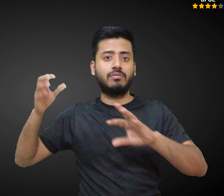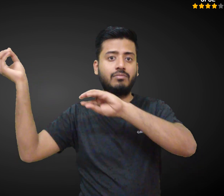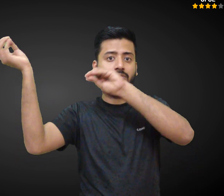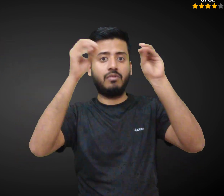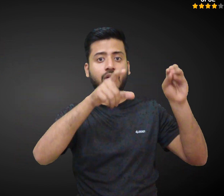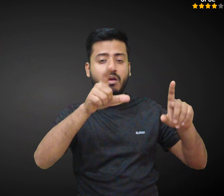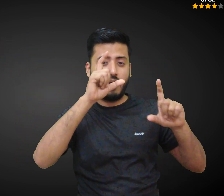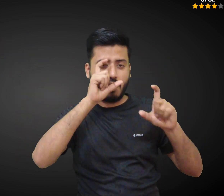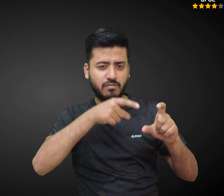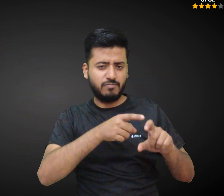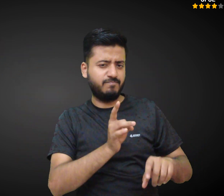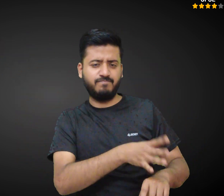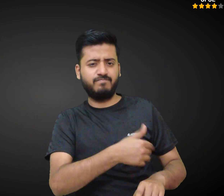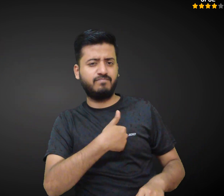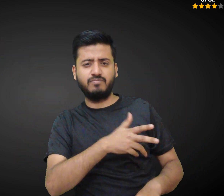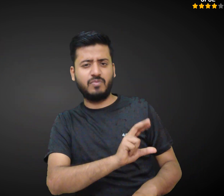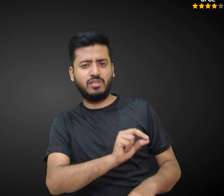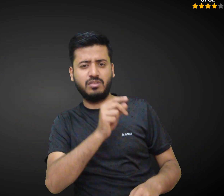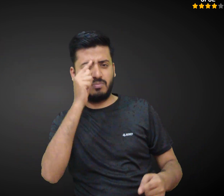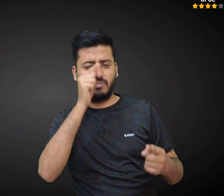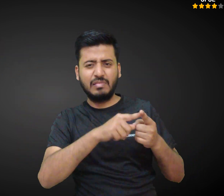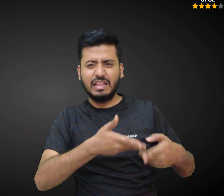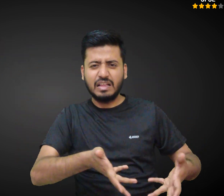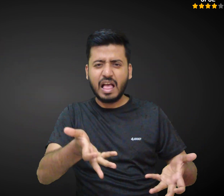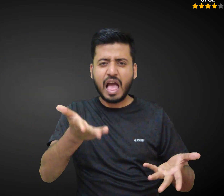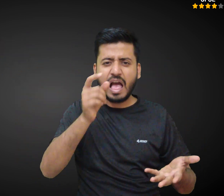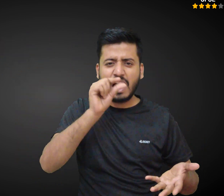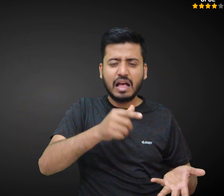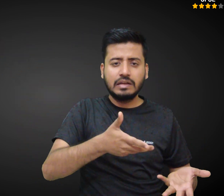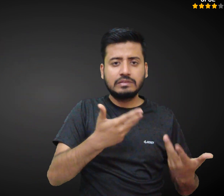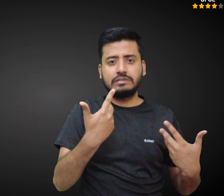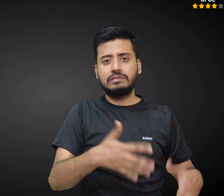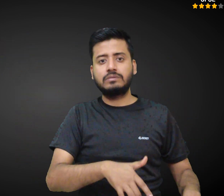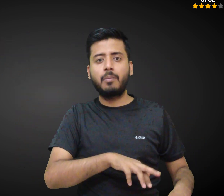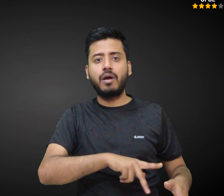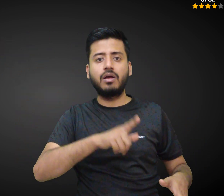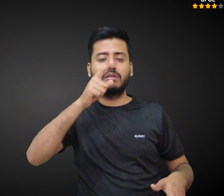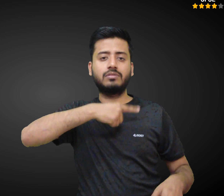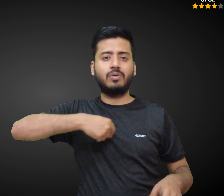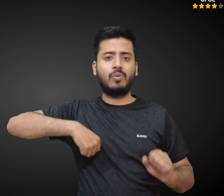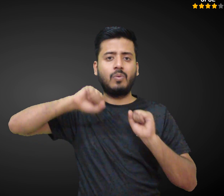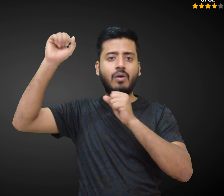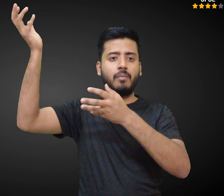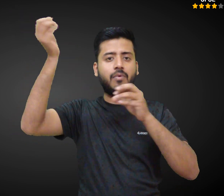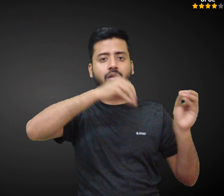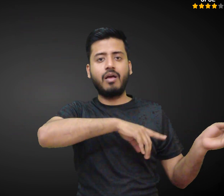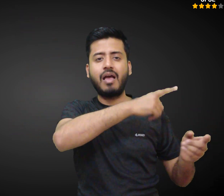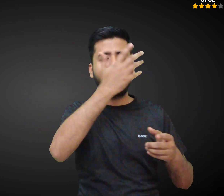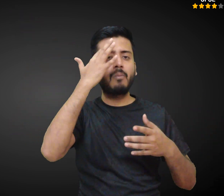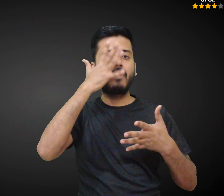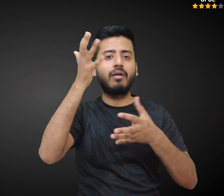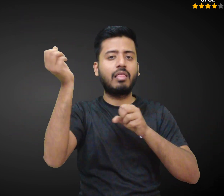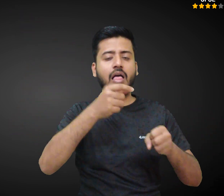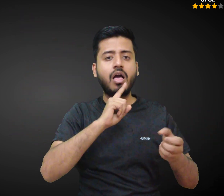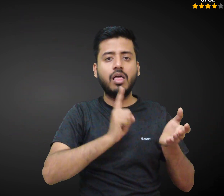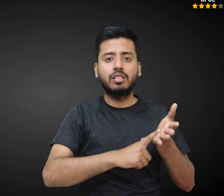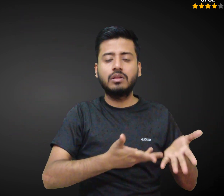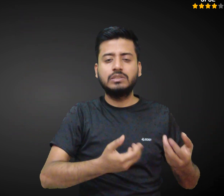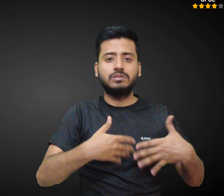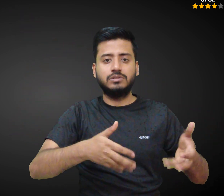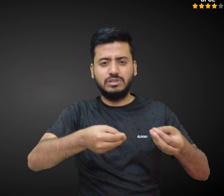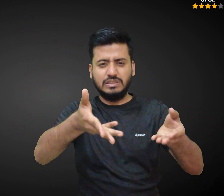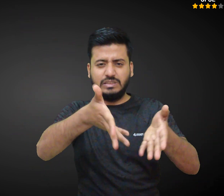common practice is for Chinese garlic to be imported into Nepal and then smuggled across the border into India, particularly in regions